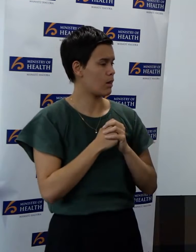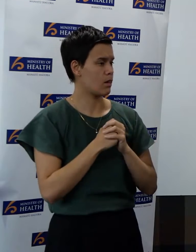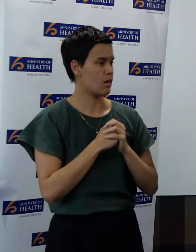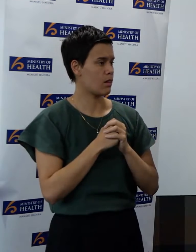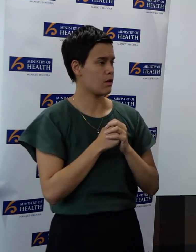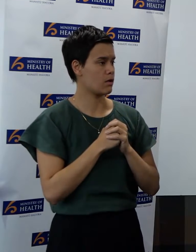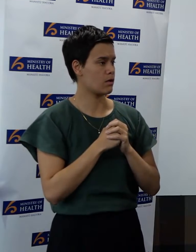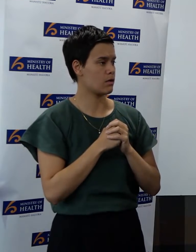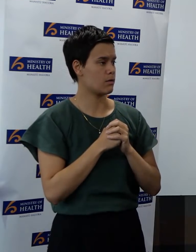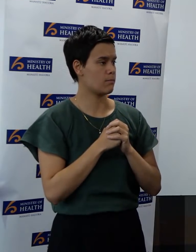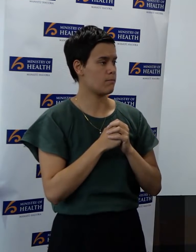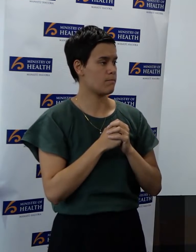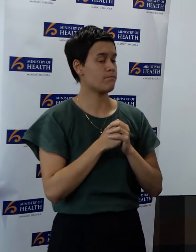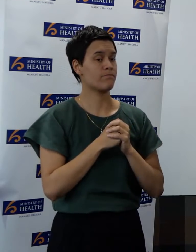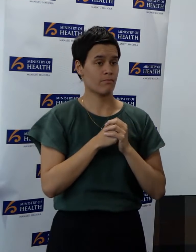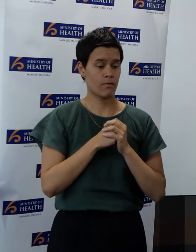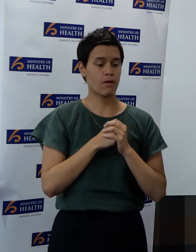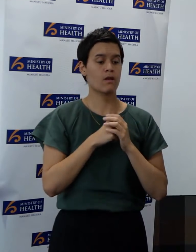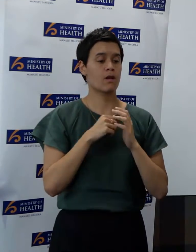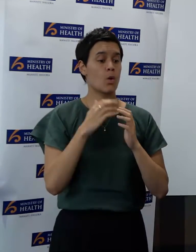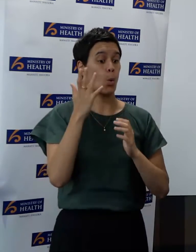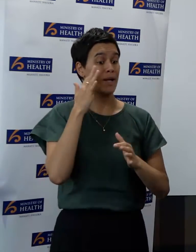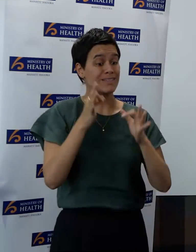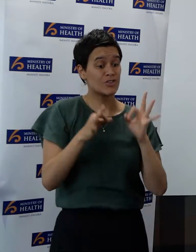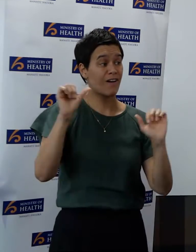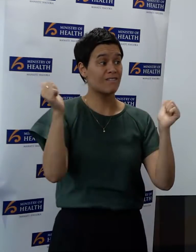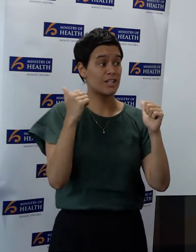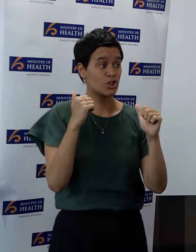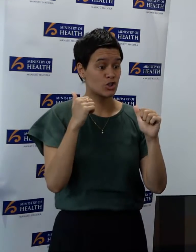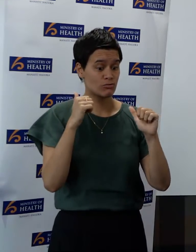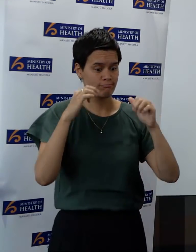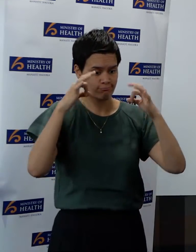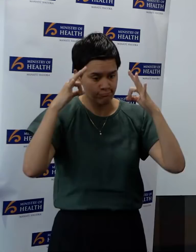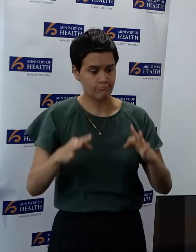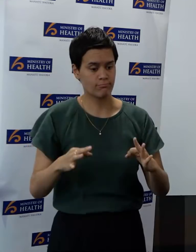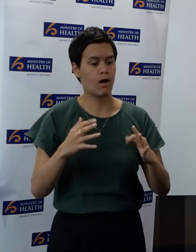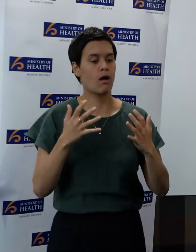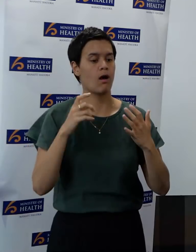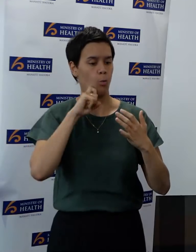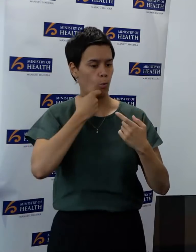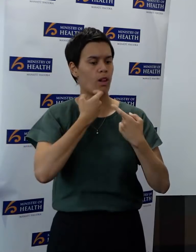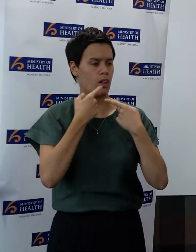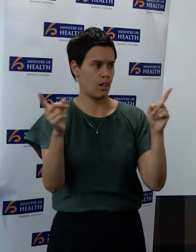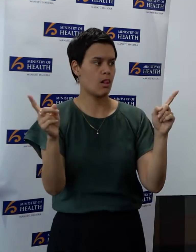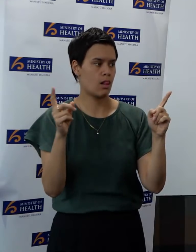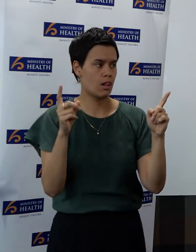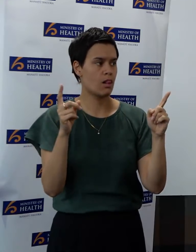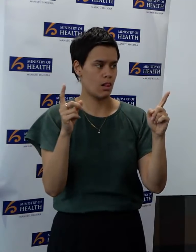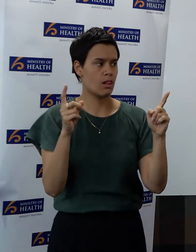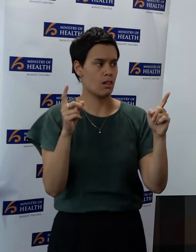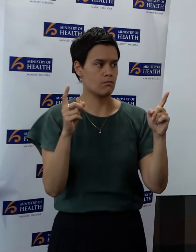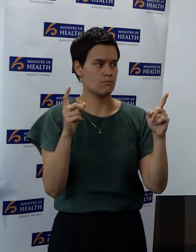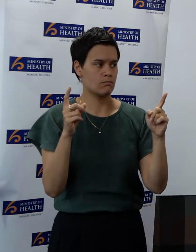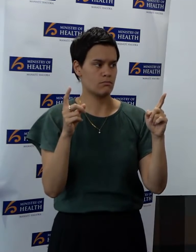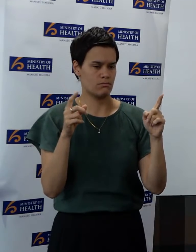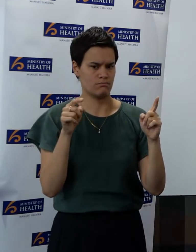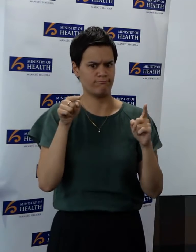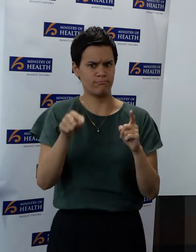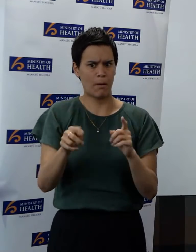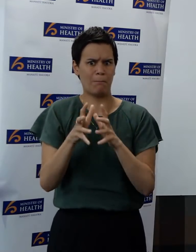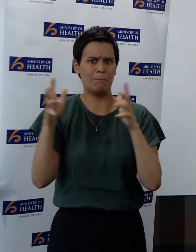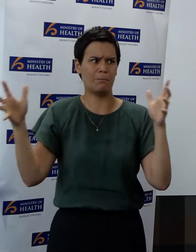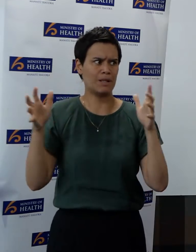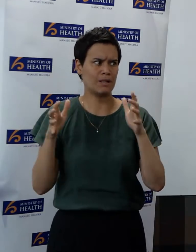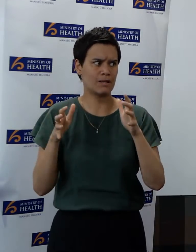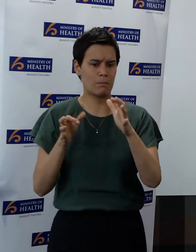information will be communicated once all the decisions are taken, because there is quite a significant logistical issue being arranged across